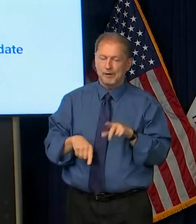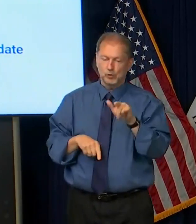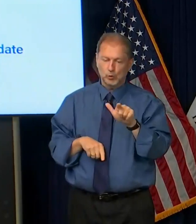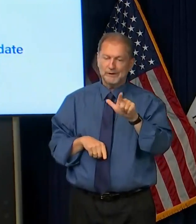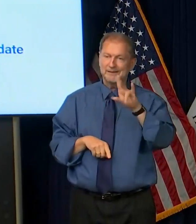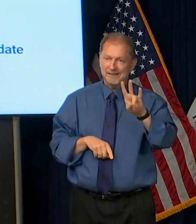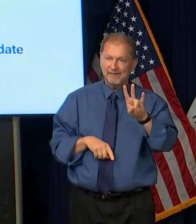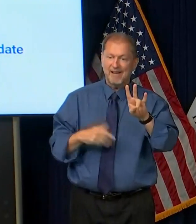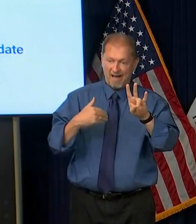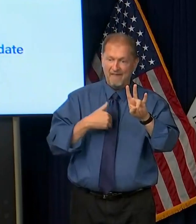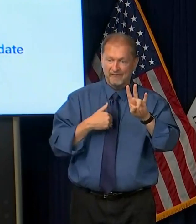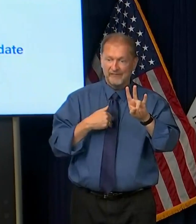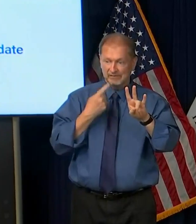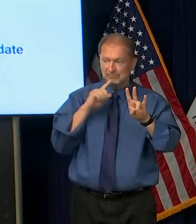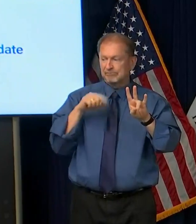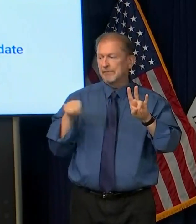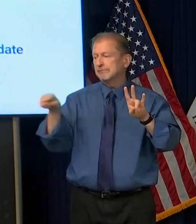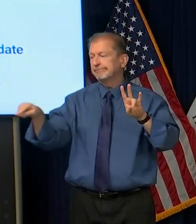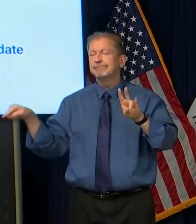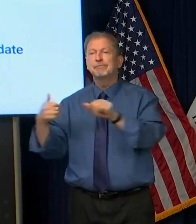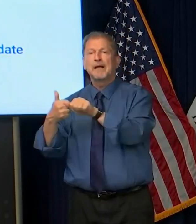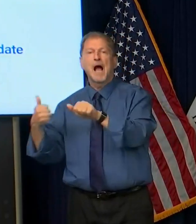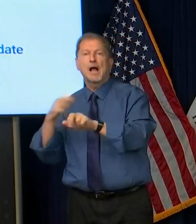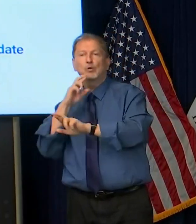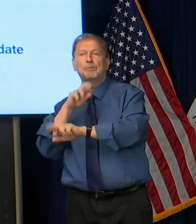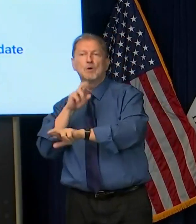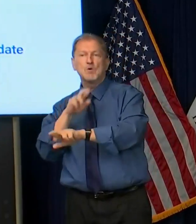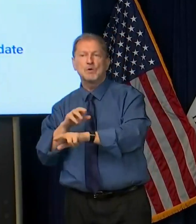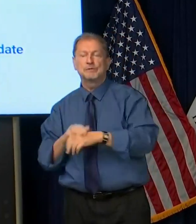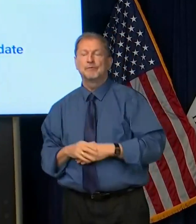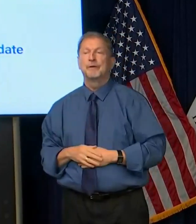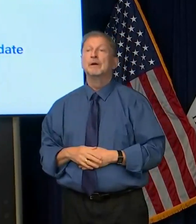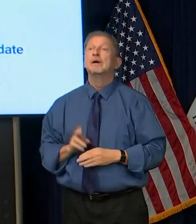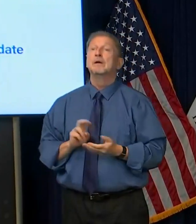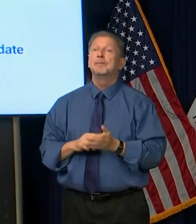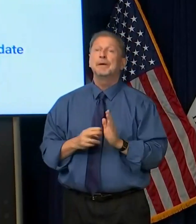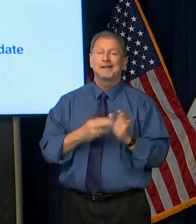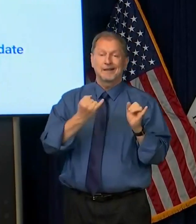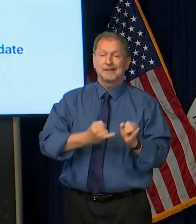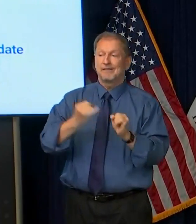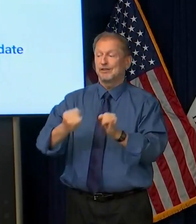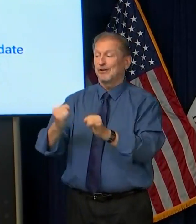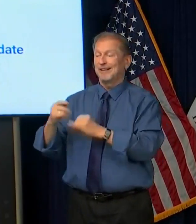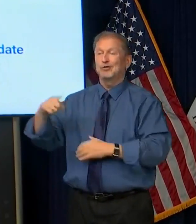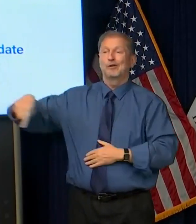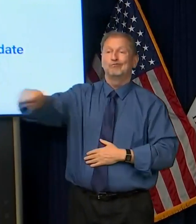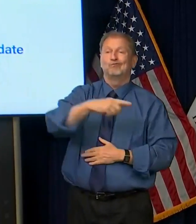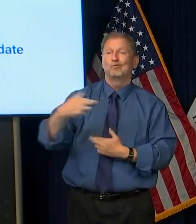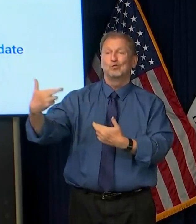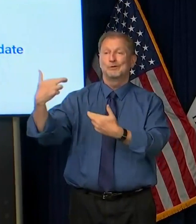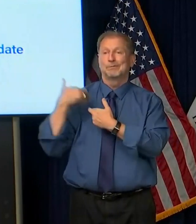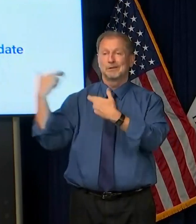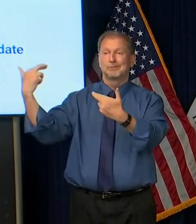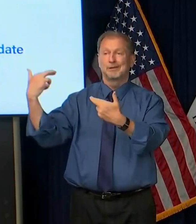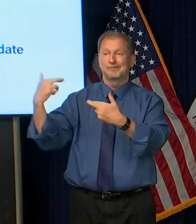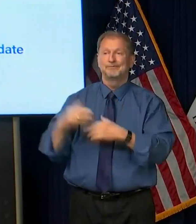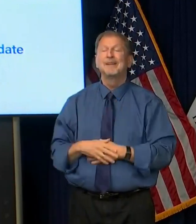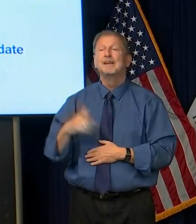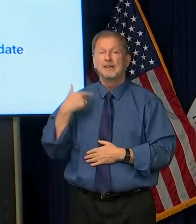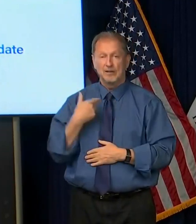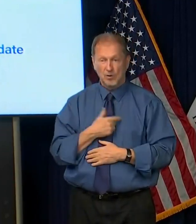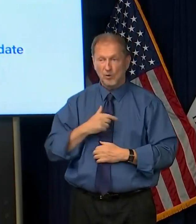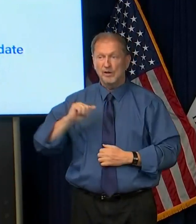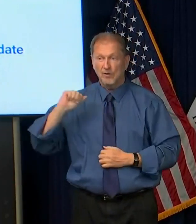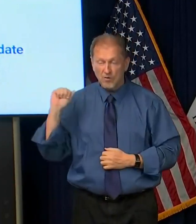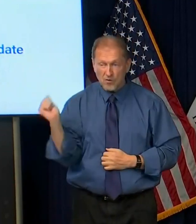totals. Each of our individual actions will determine our path going forward. I say that we are all authors, that we